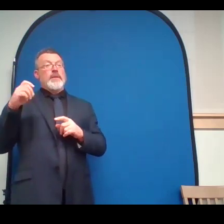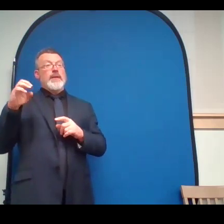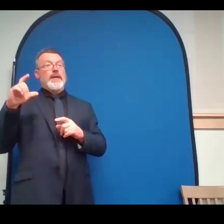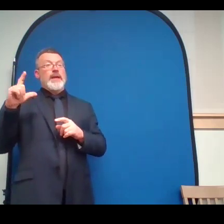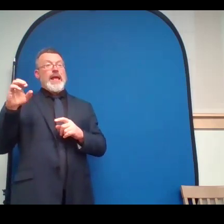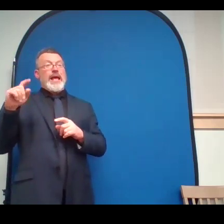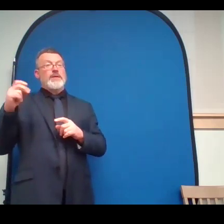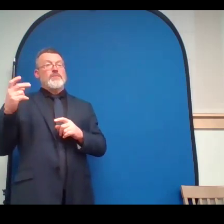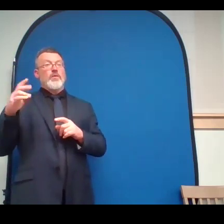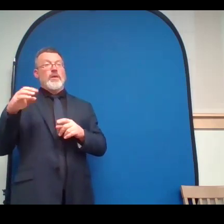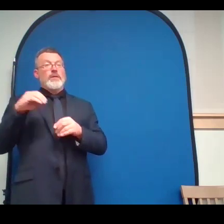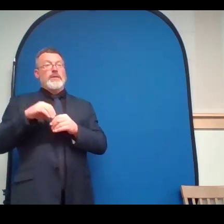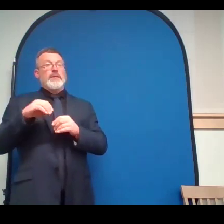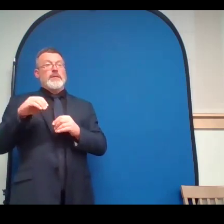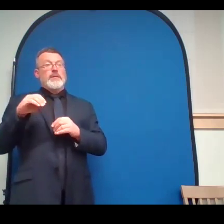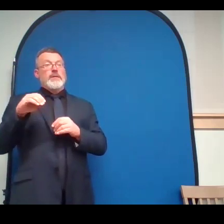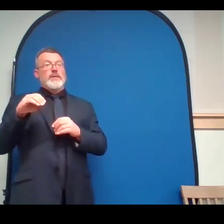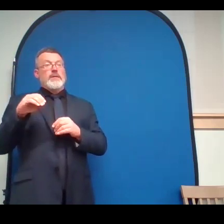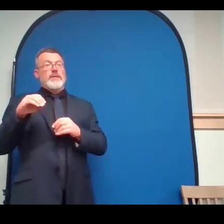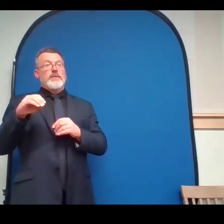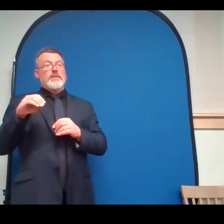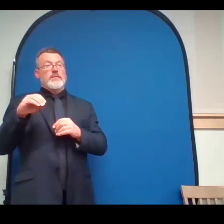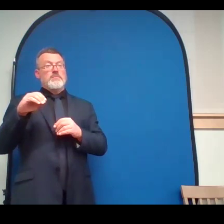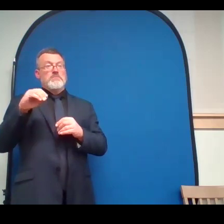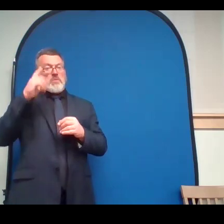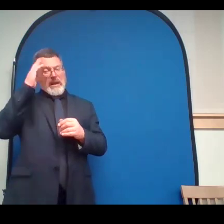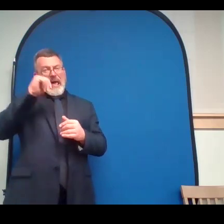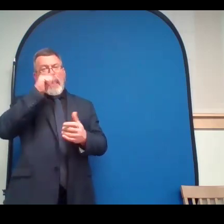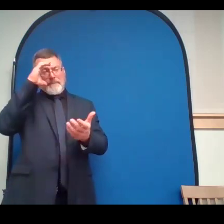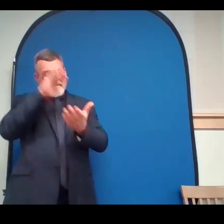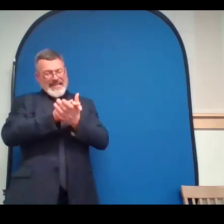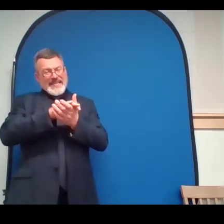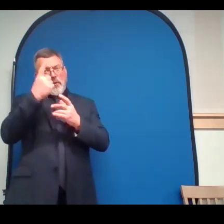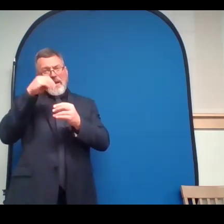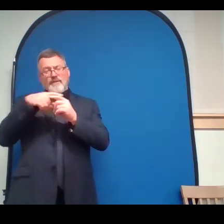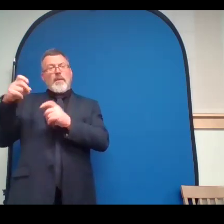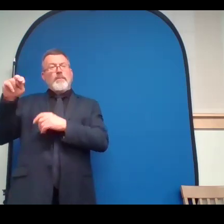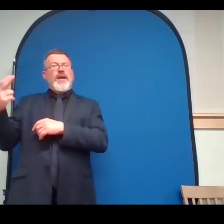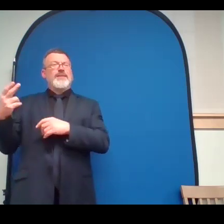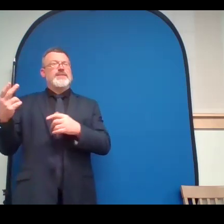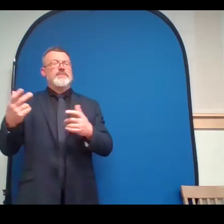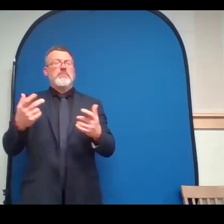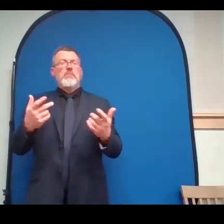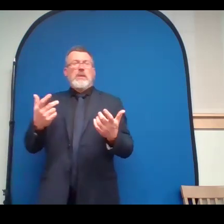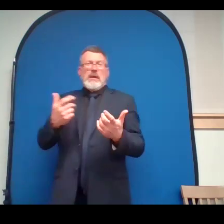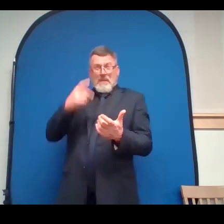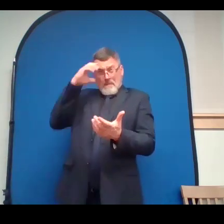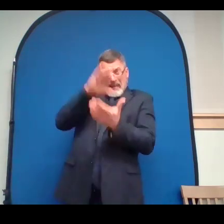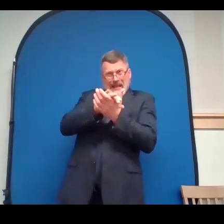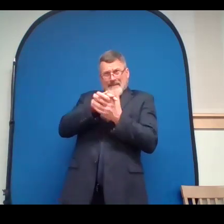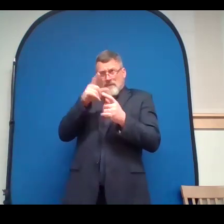Can't speak to if they what Saco would do, sir. Was that your, what you, was that a factor in your